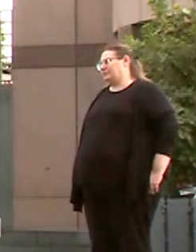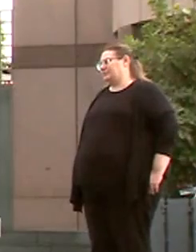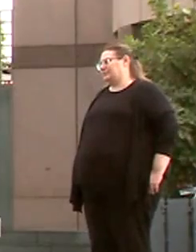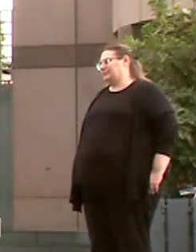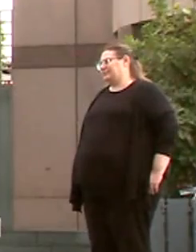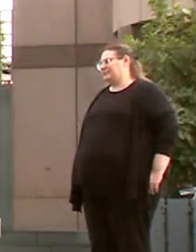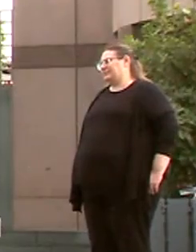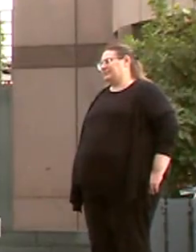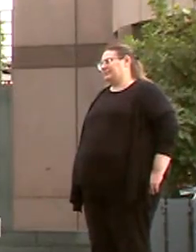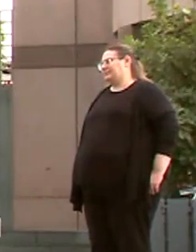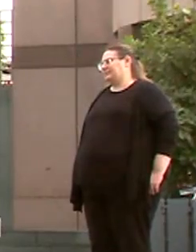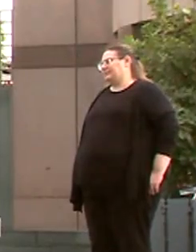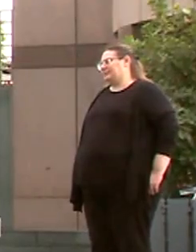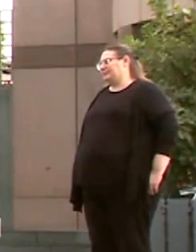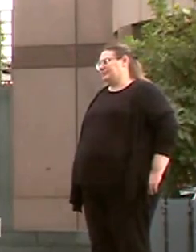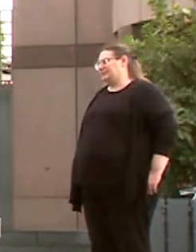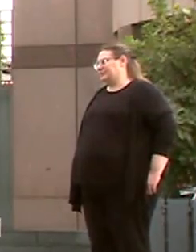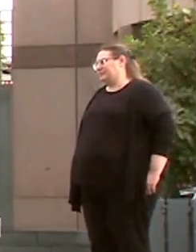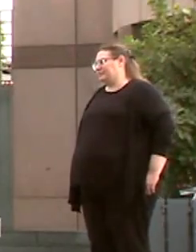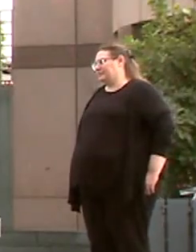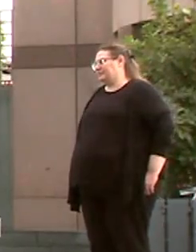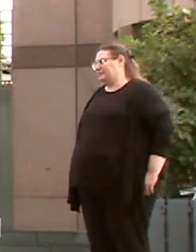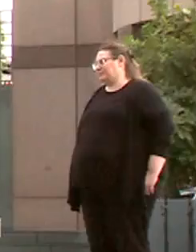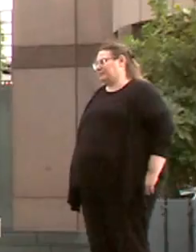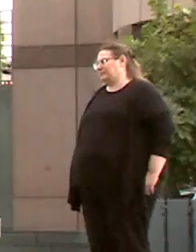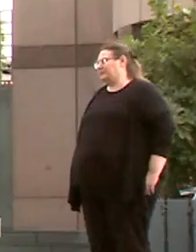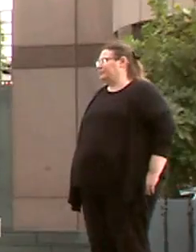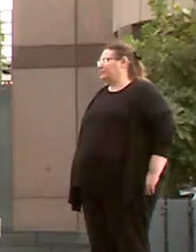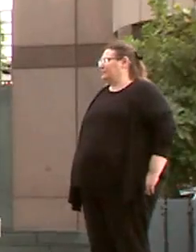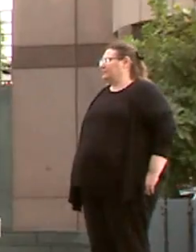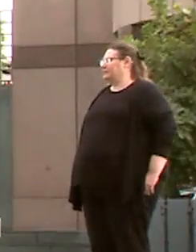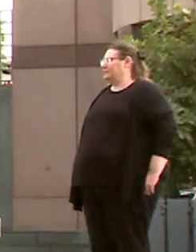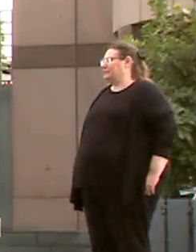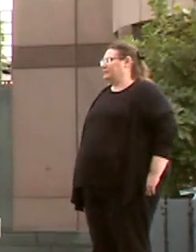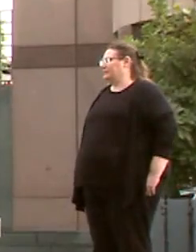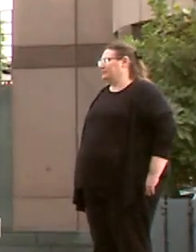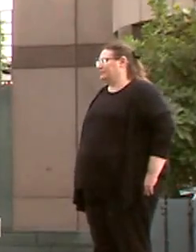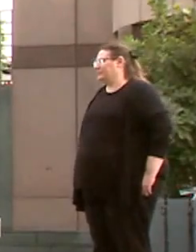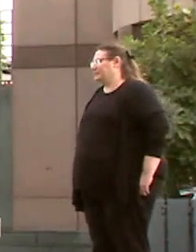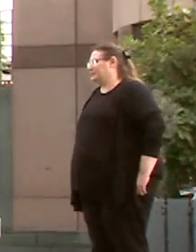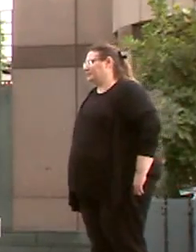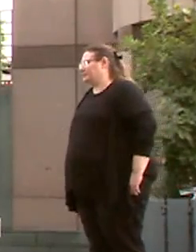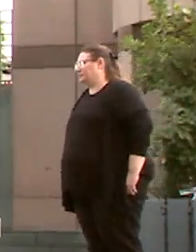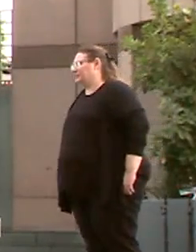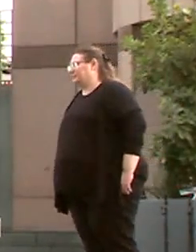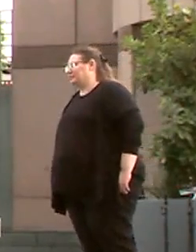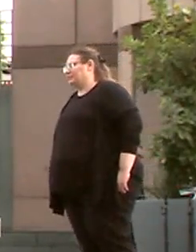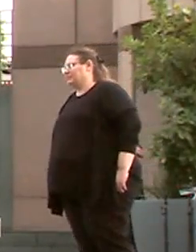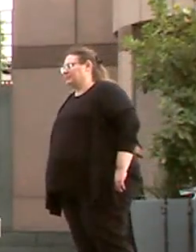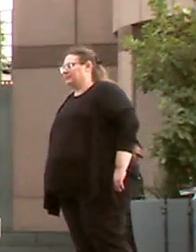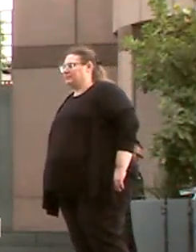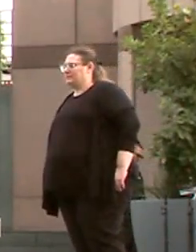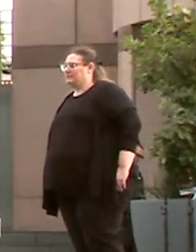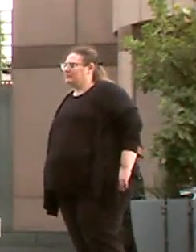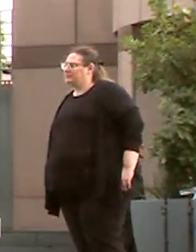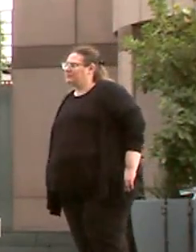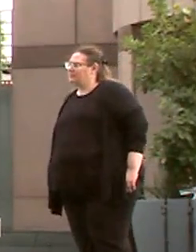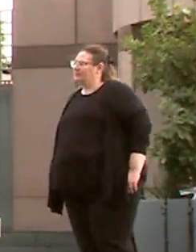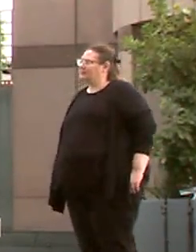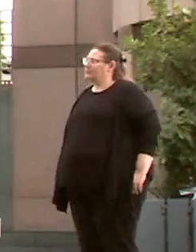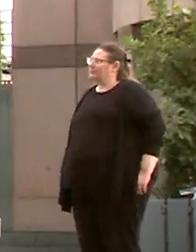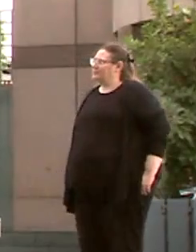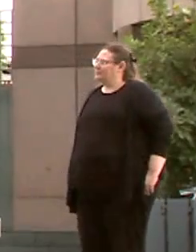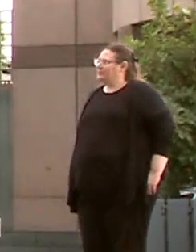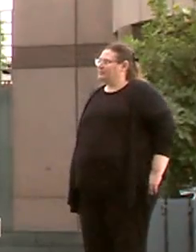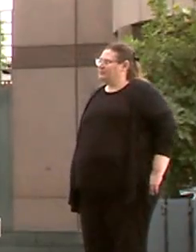terrorist. That was great. And there are other shows and films like that. Plan B is one of